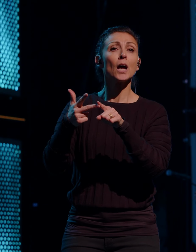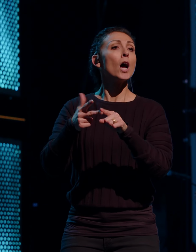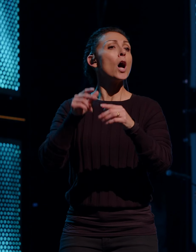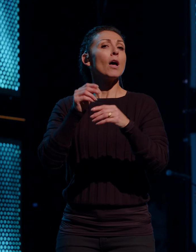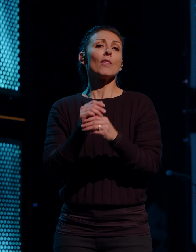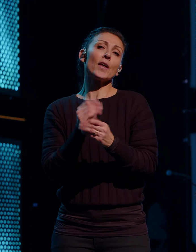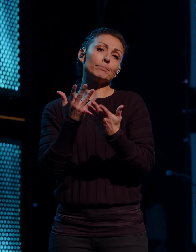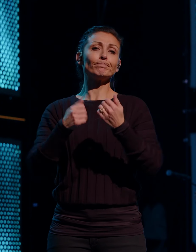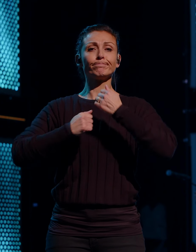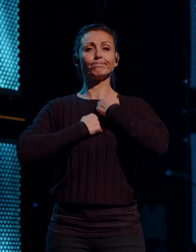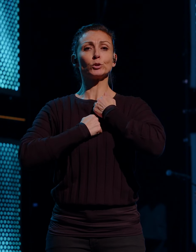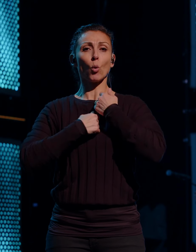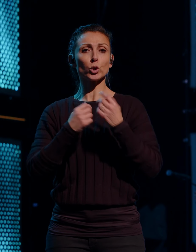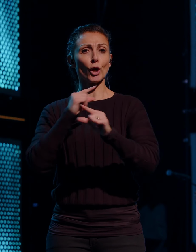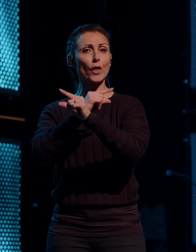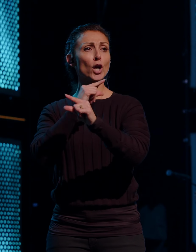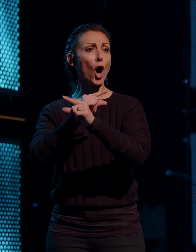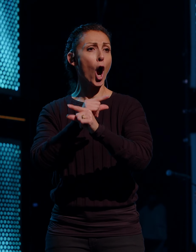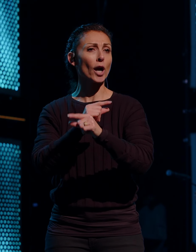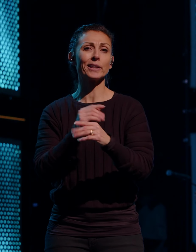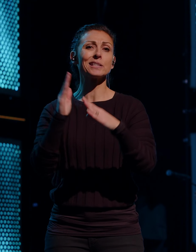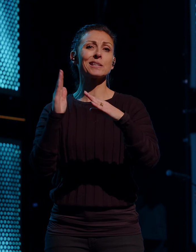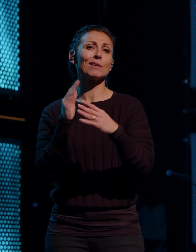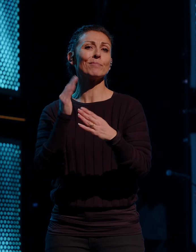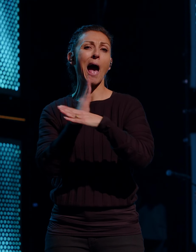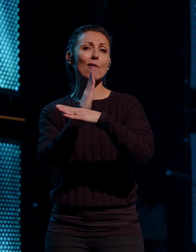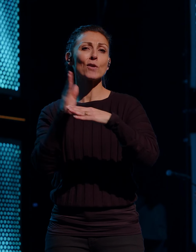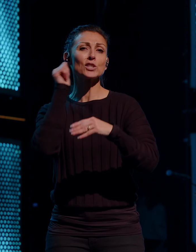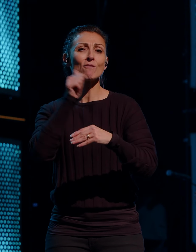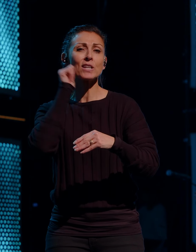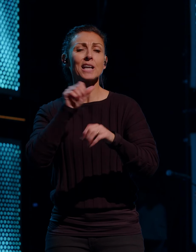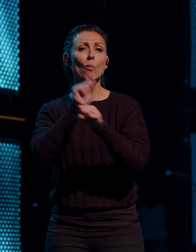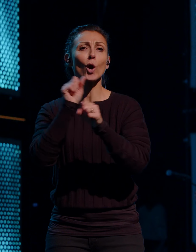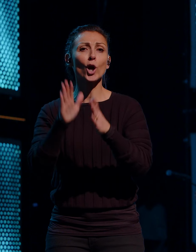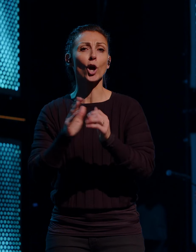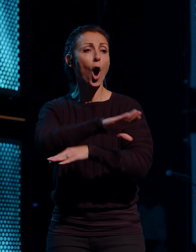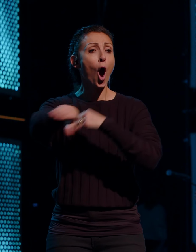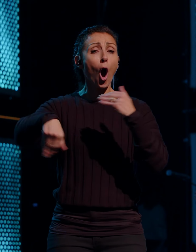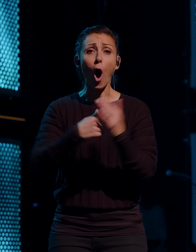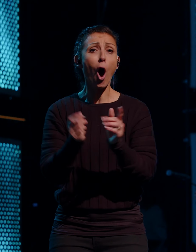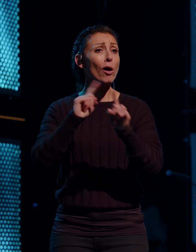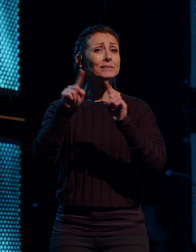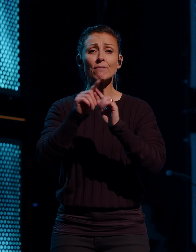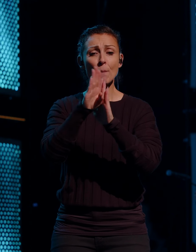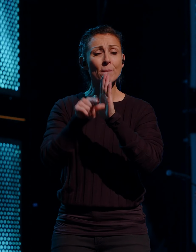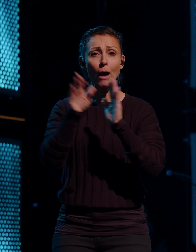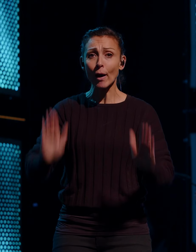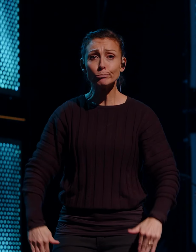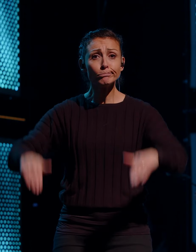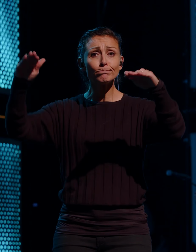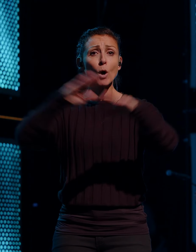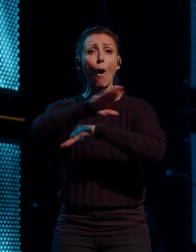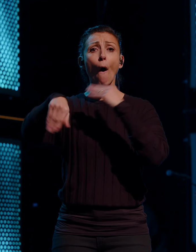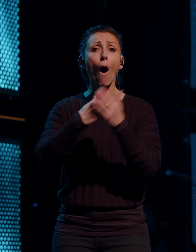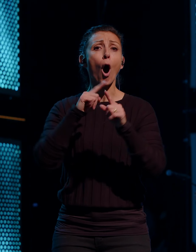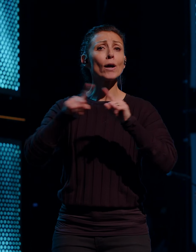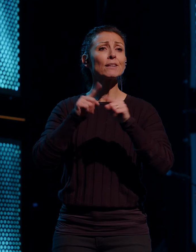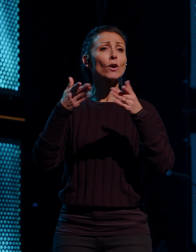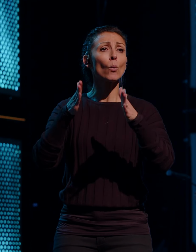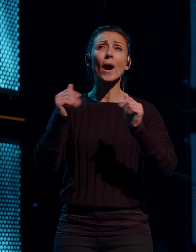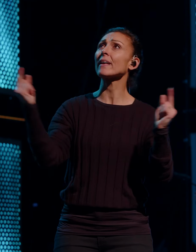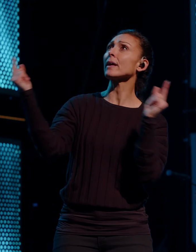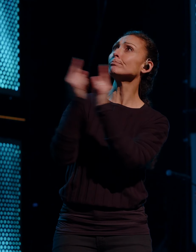that apparently Jewish men would say, and people would even argue that Paul would have said this prayer. Praising God,